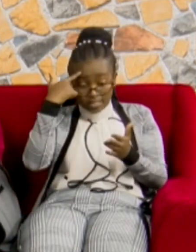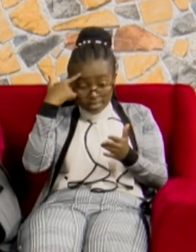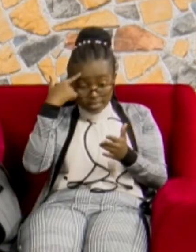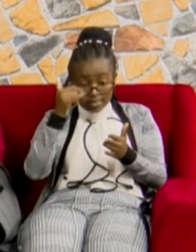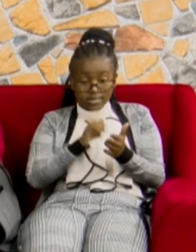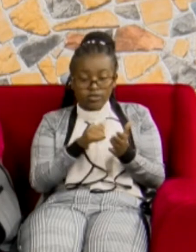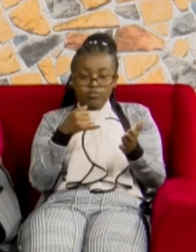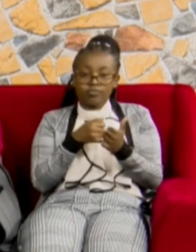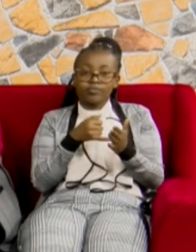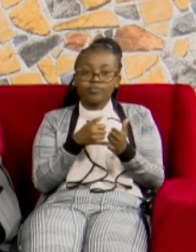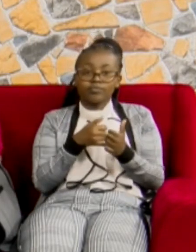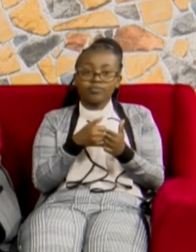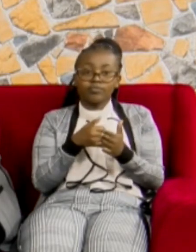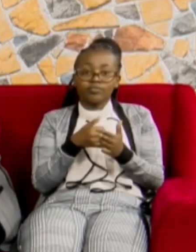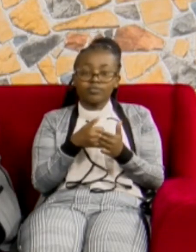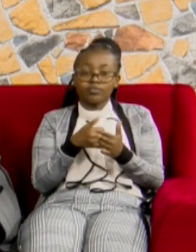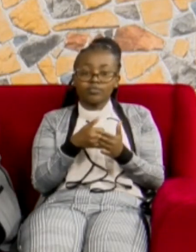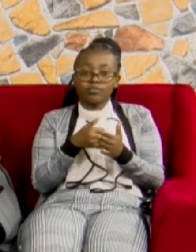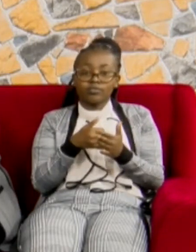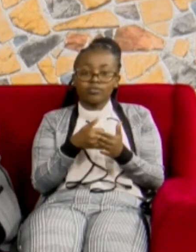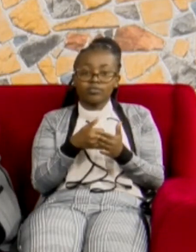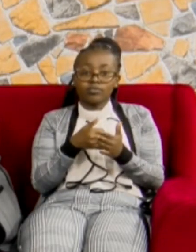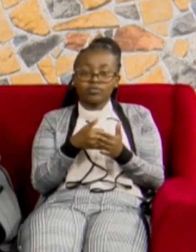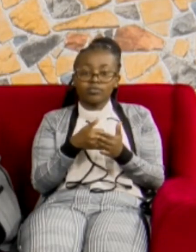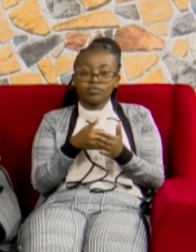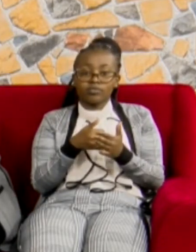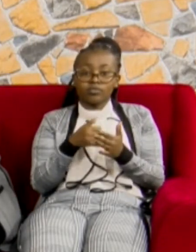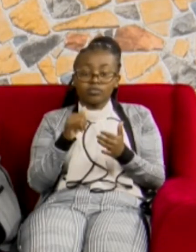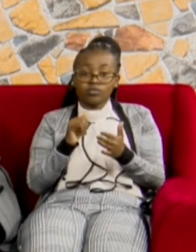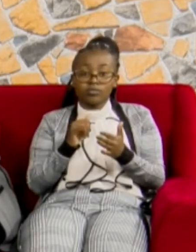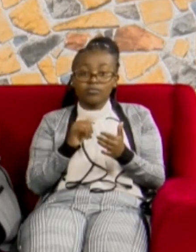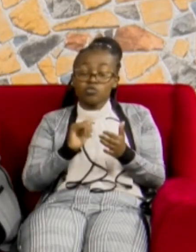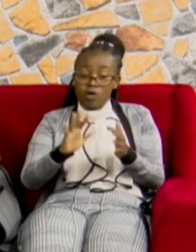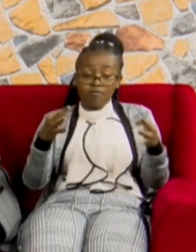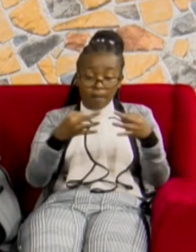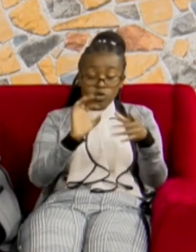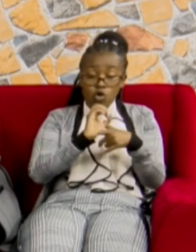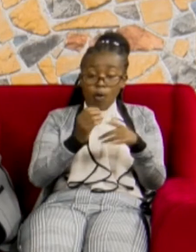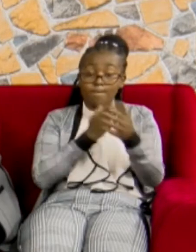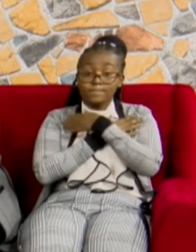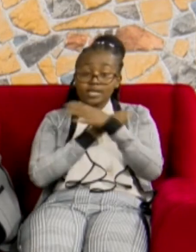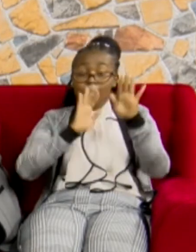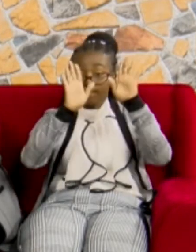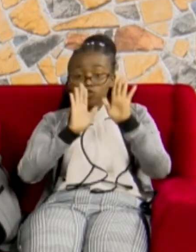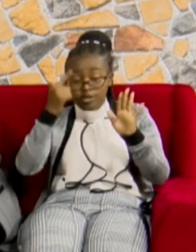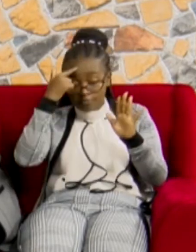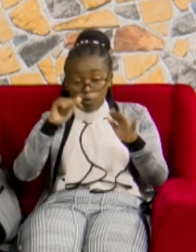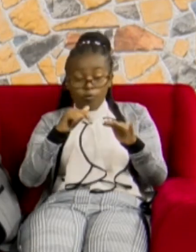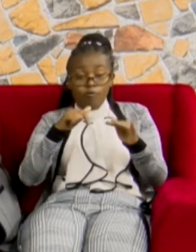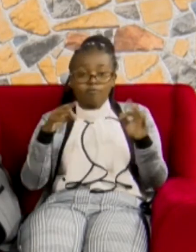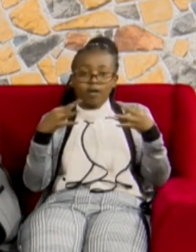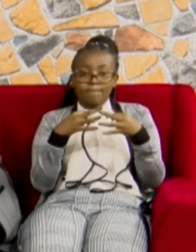to involve like even if it's your extended family or your friends. It's important for